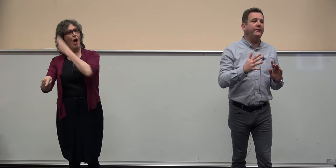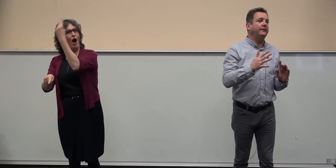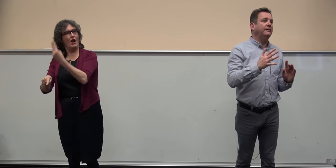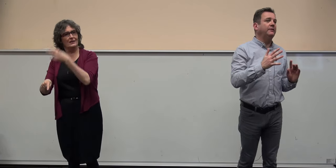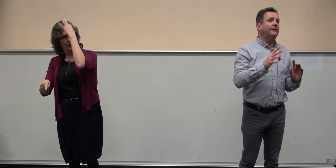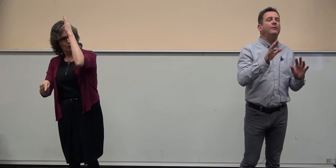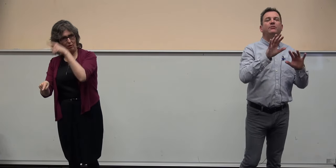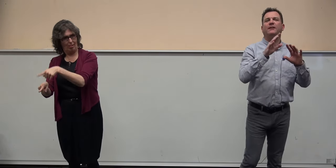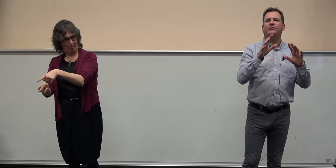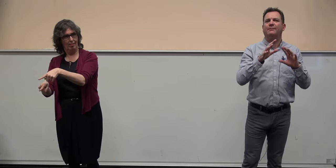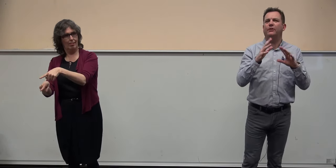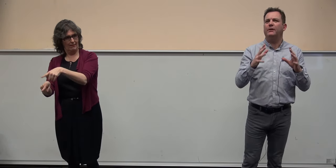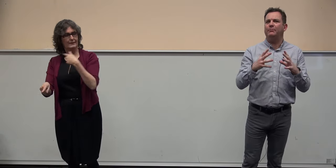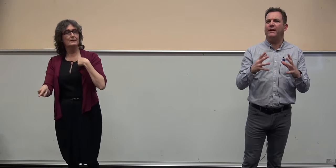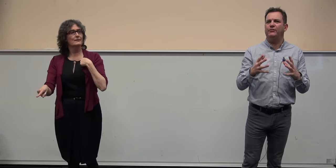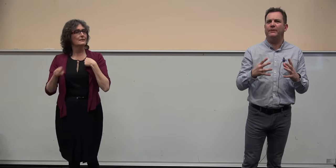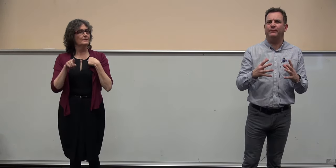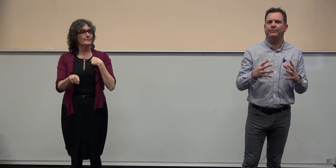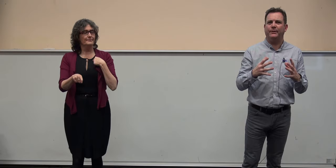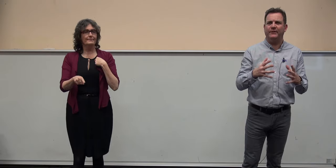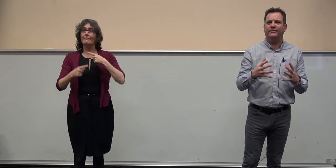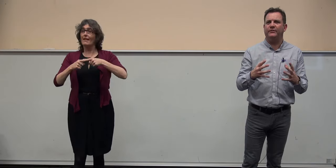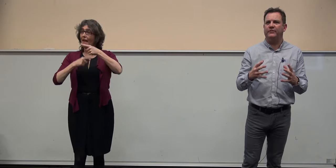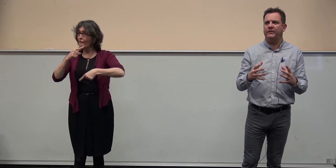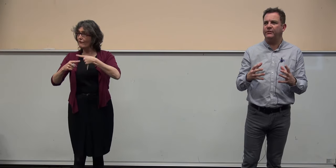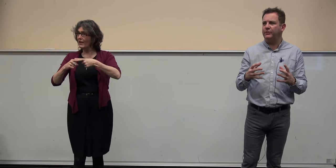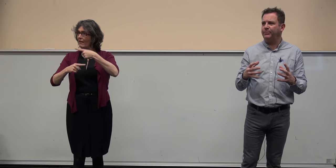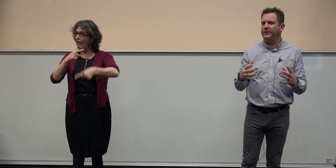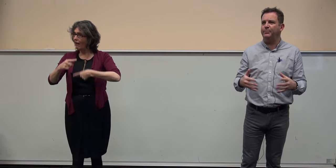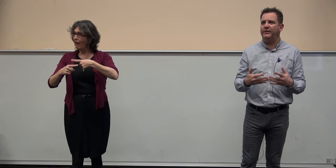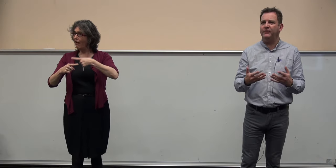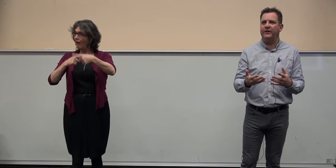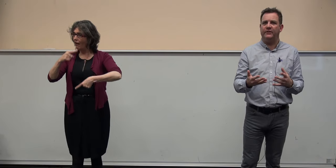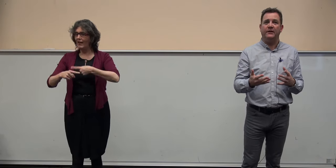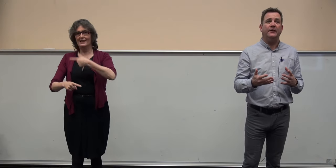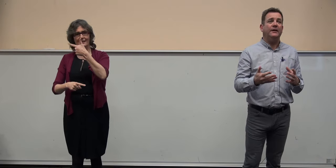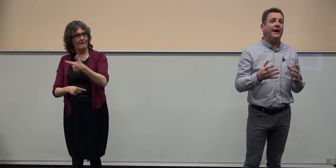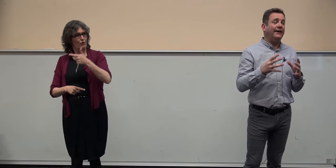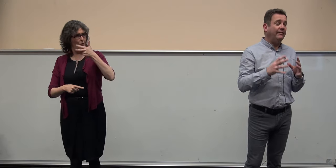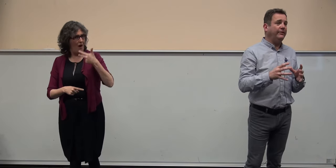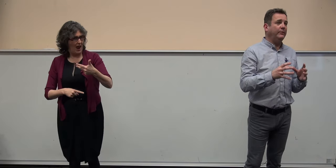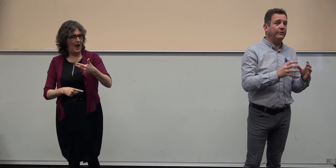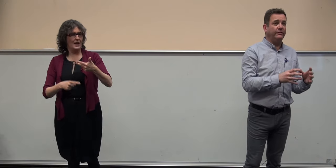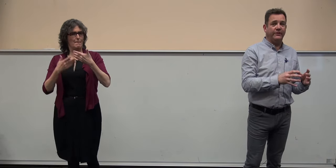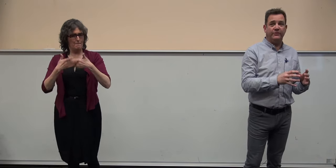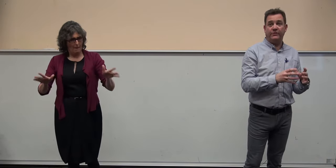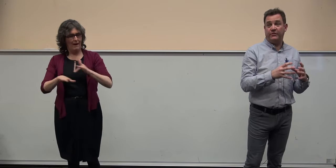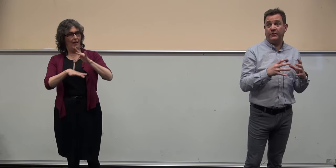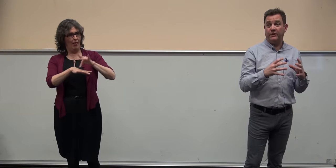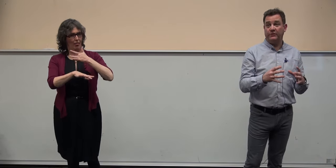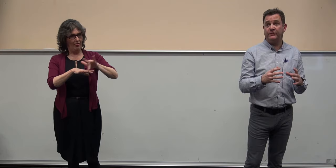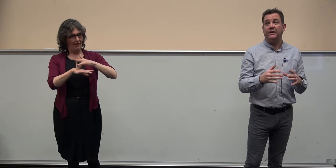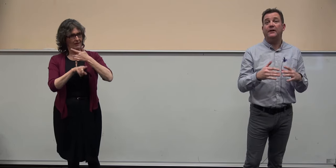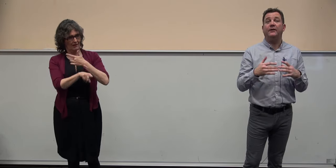every year, it was like 7 or 8 mainstream publicly funded theatres who put this bid in together, and every year one of those theatres is